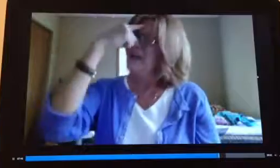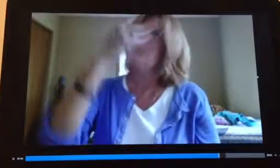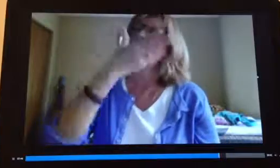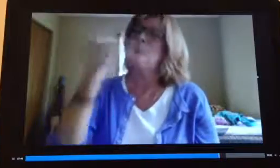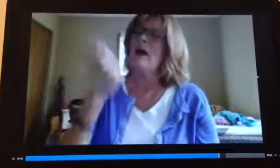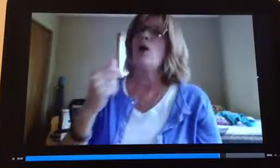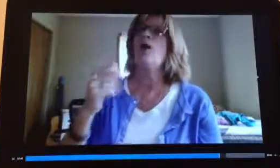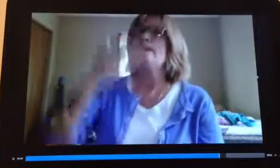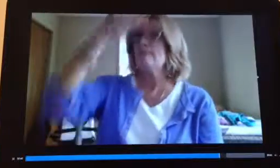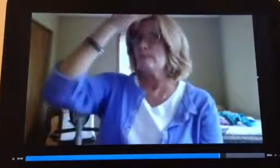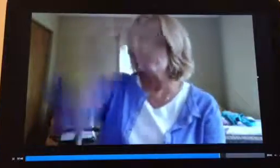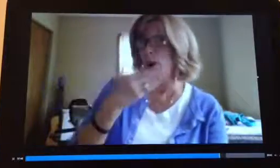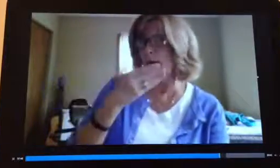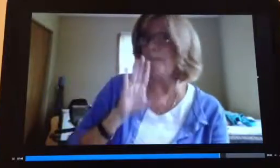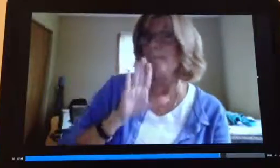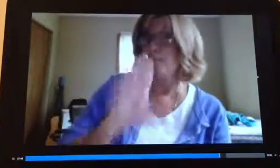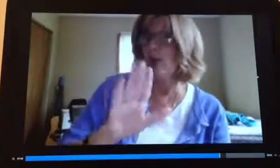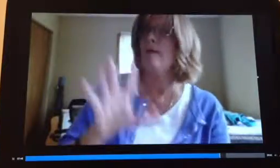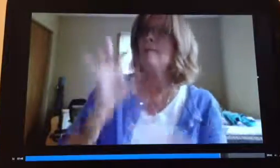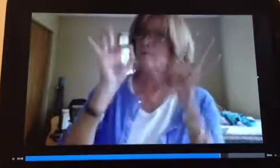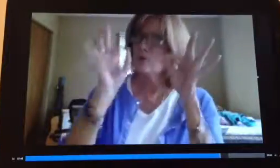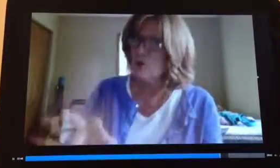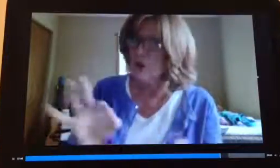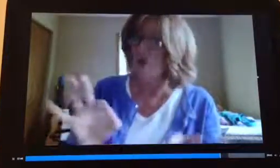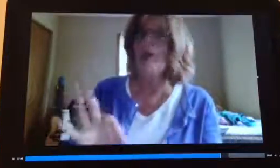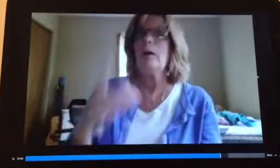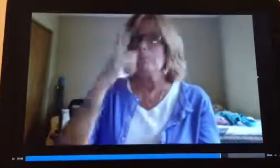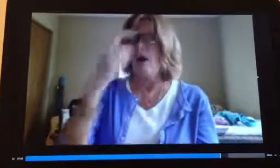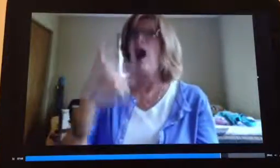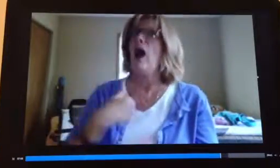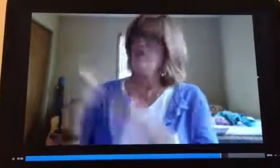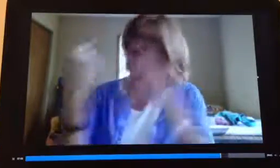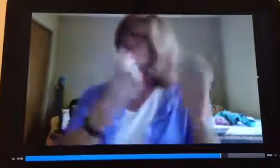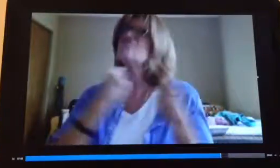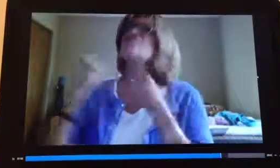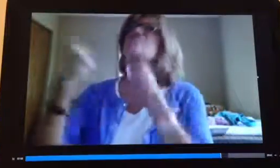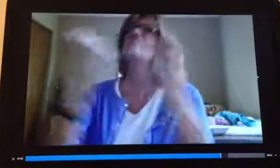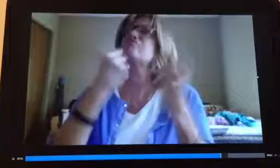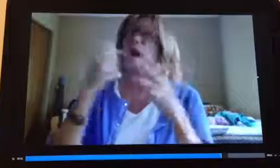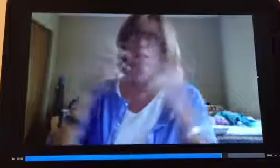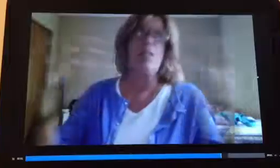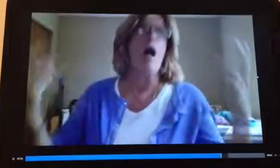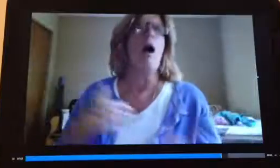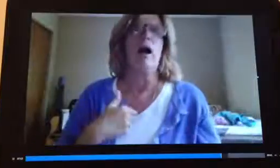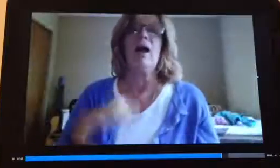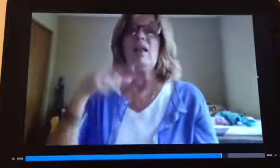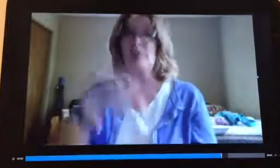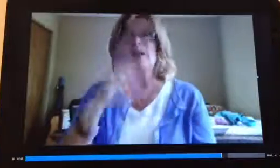he told me I needed to pump the brakes for about 25 to 75 times, so that